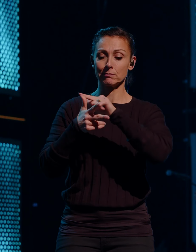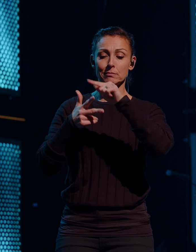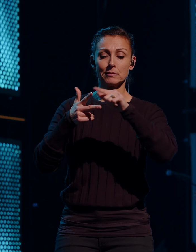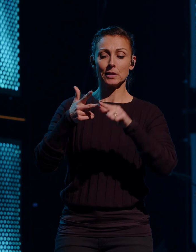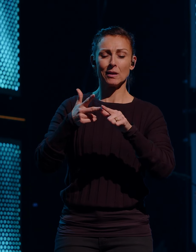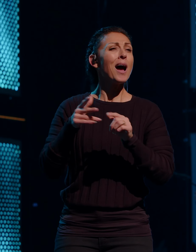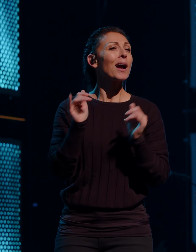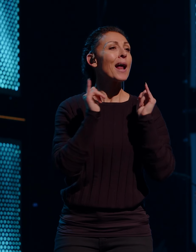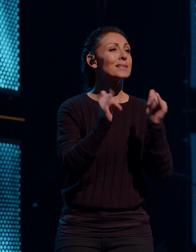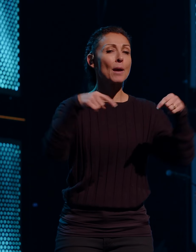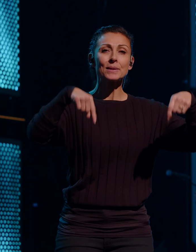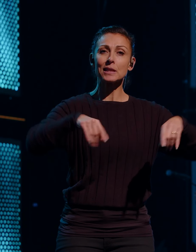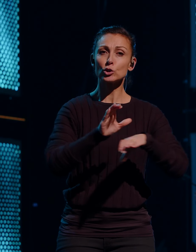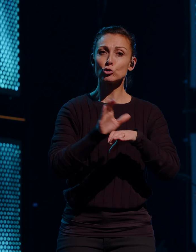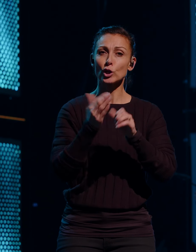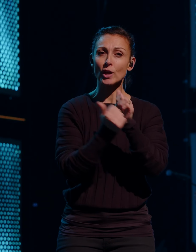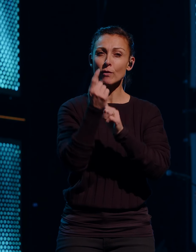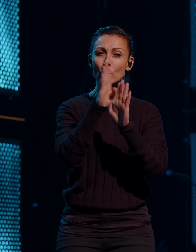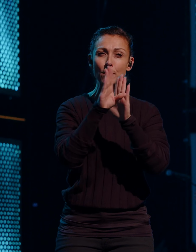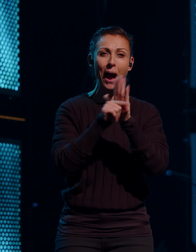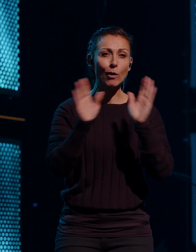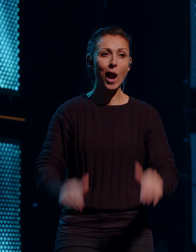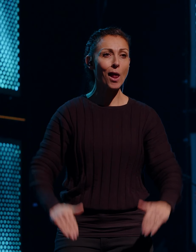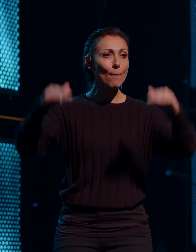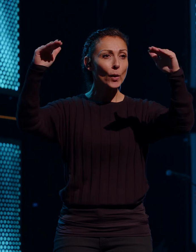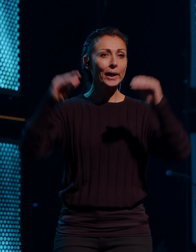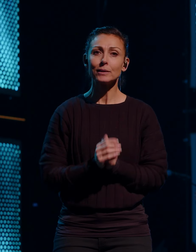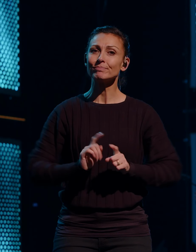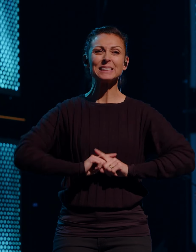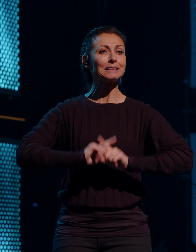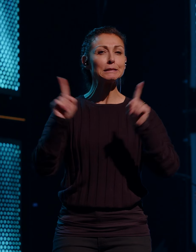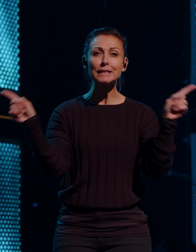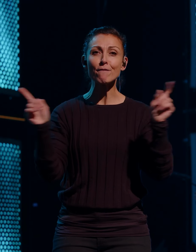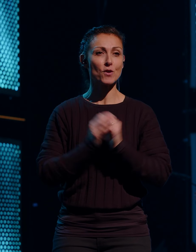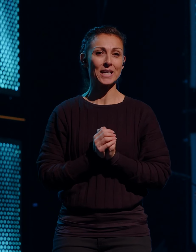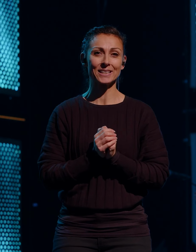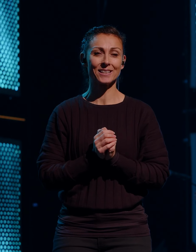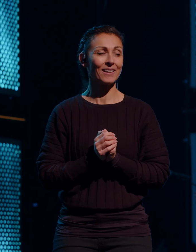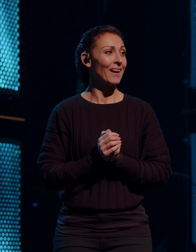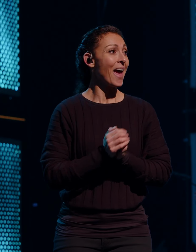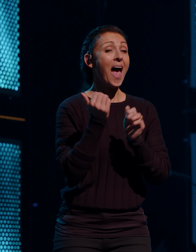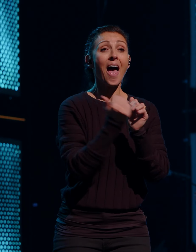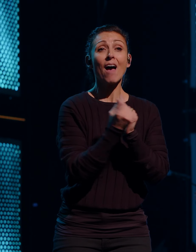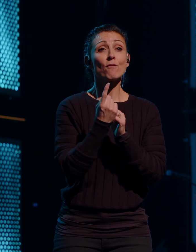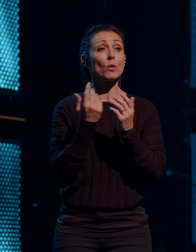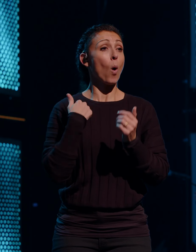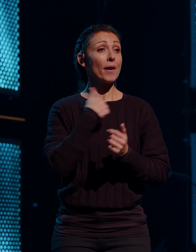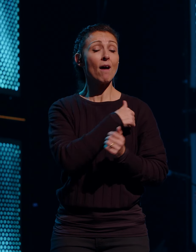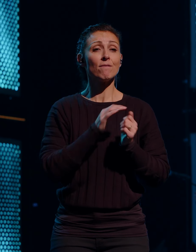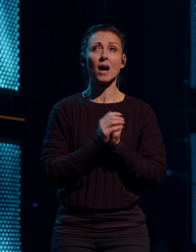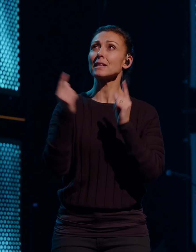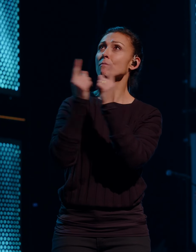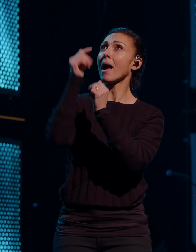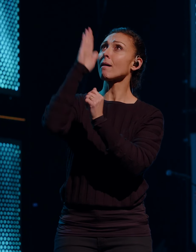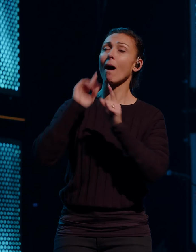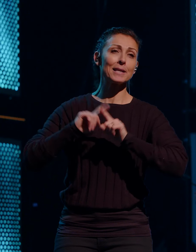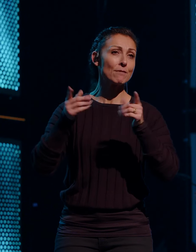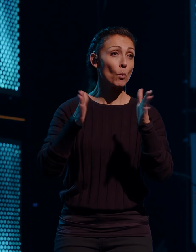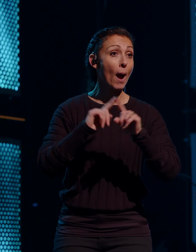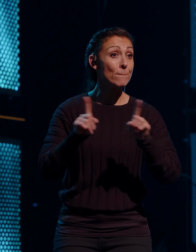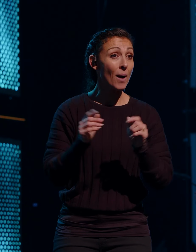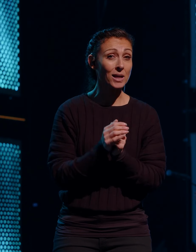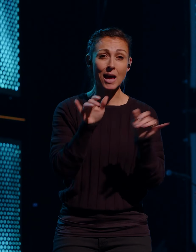different. All of our backgrounds are different. The grace of God has come and met each one of us at a different point in our life, but God's grace saved